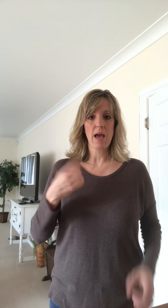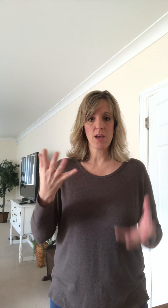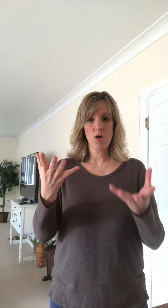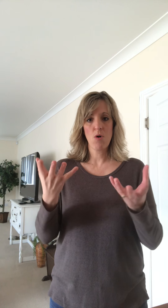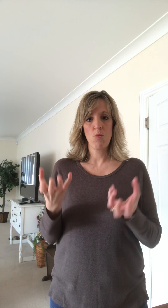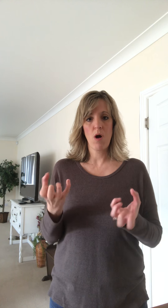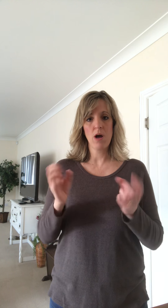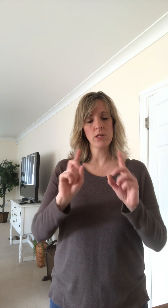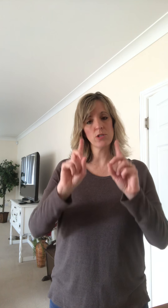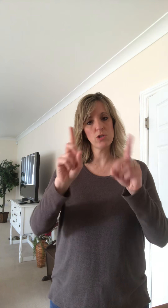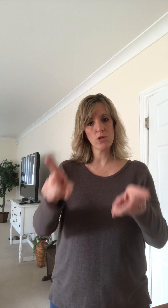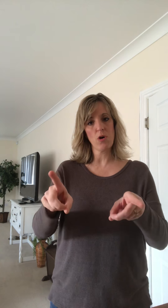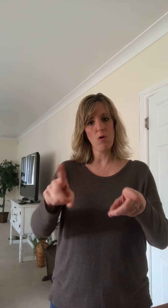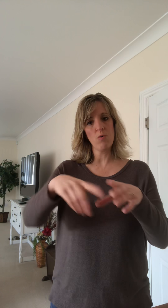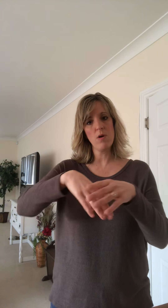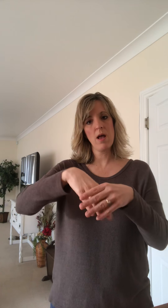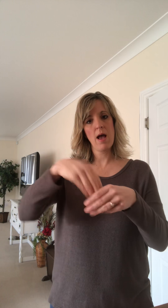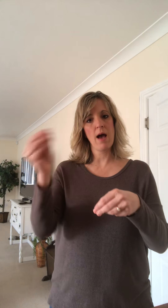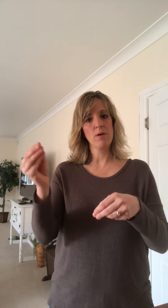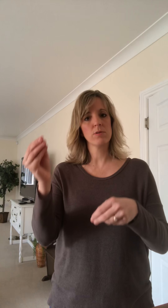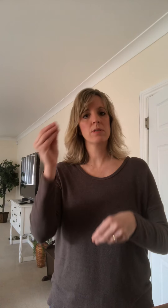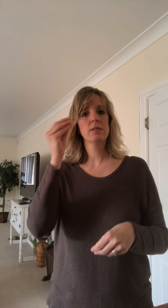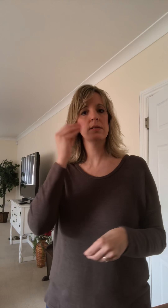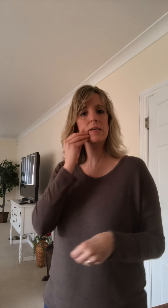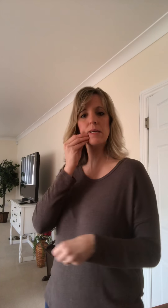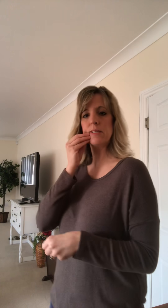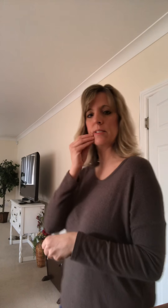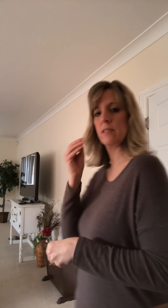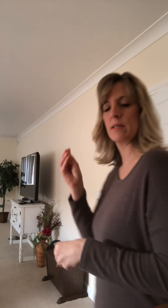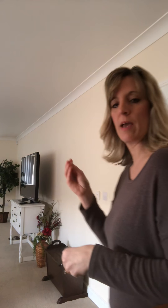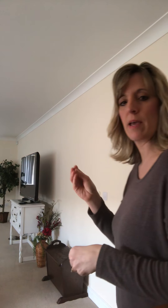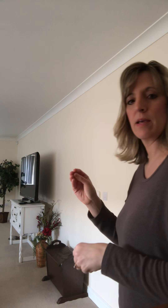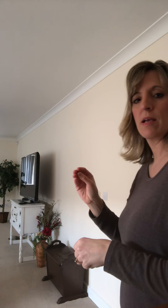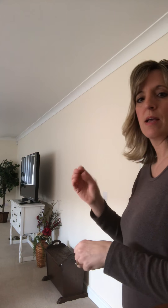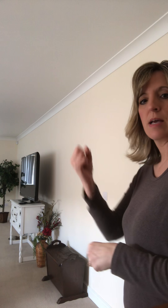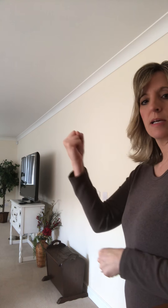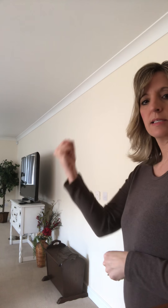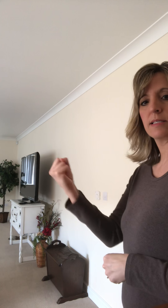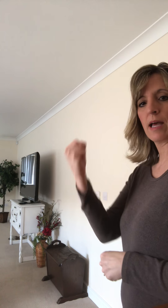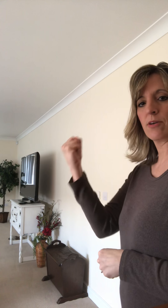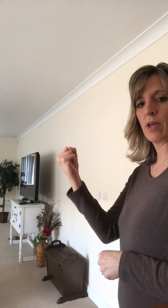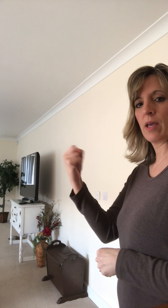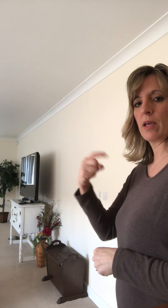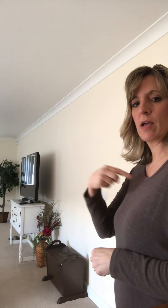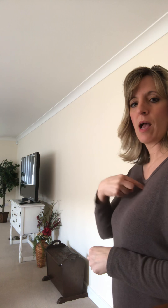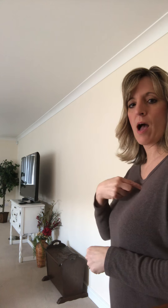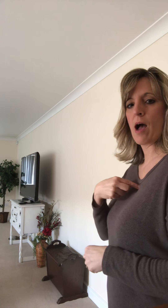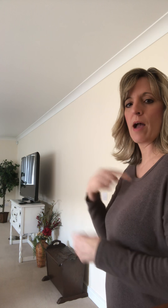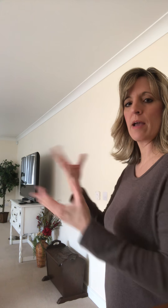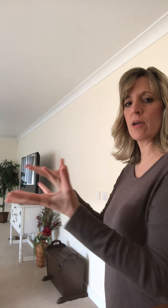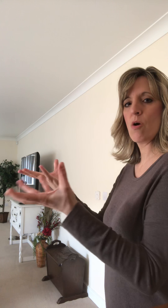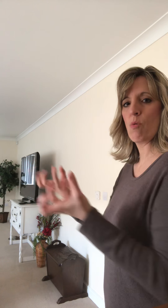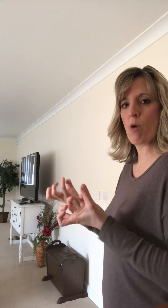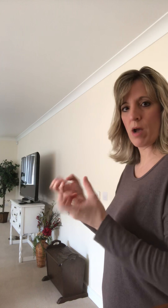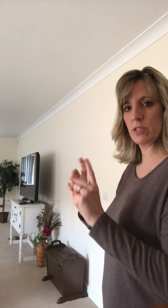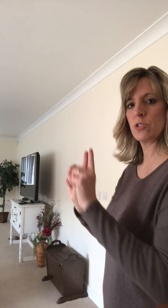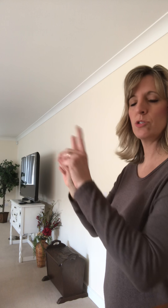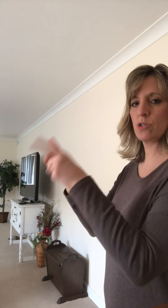I want to go out to eat, okay? Saturday, I want to